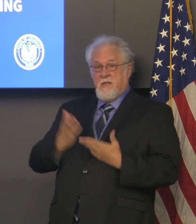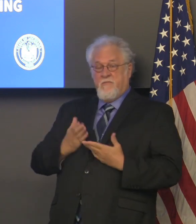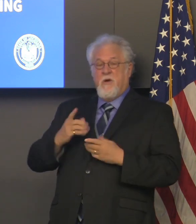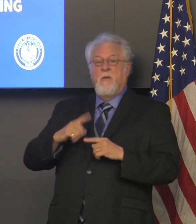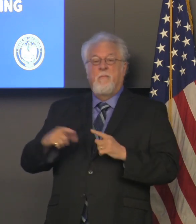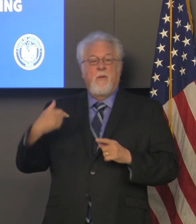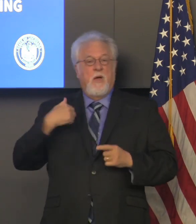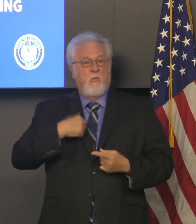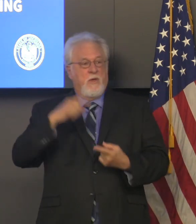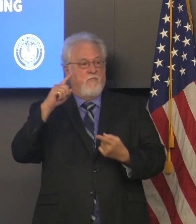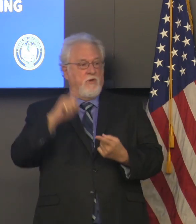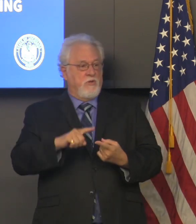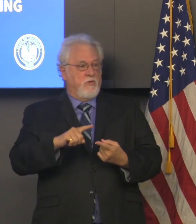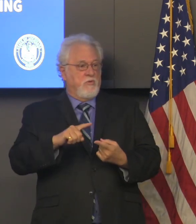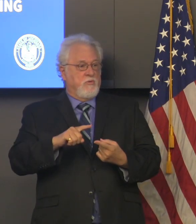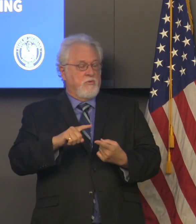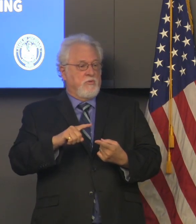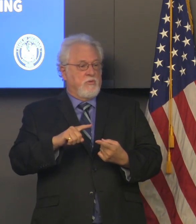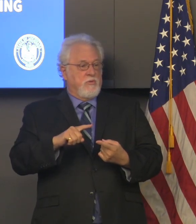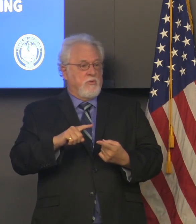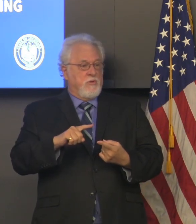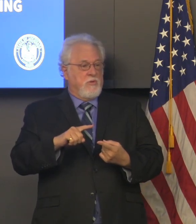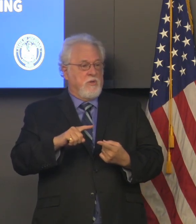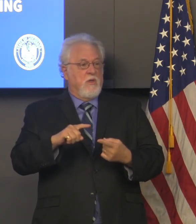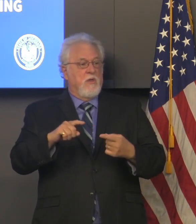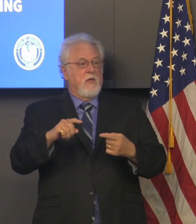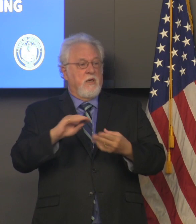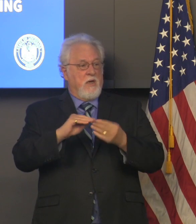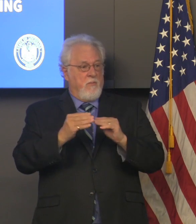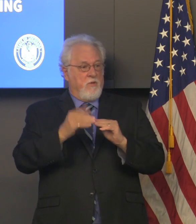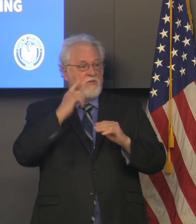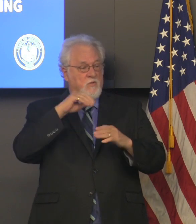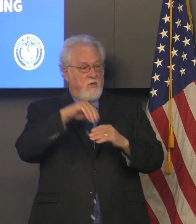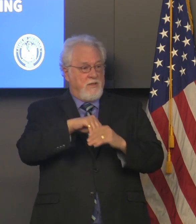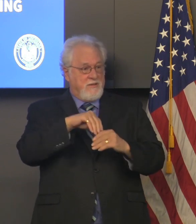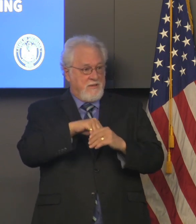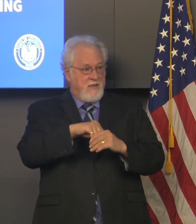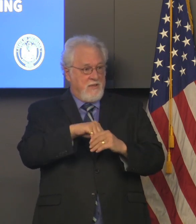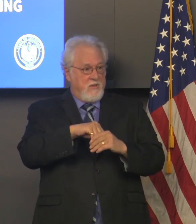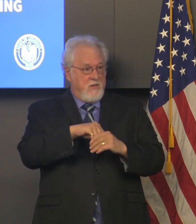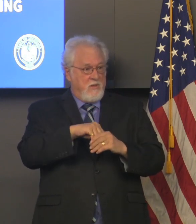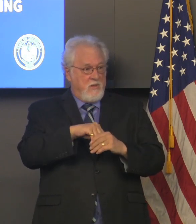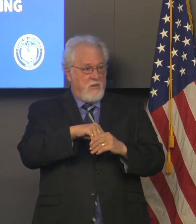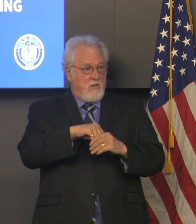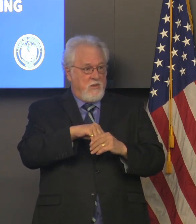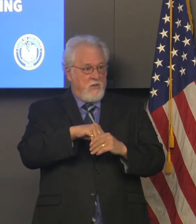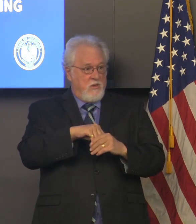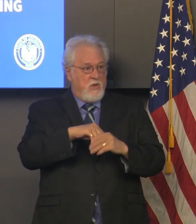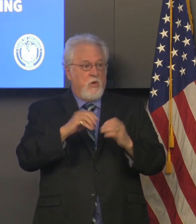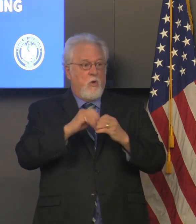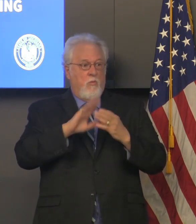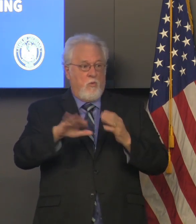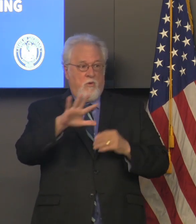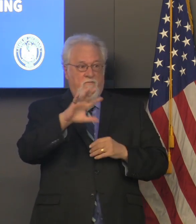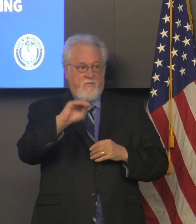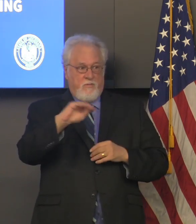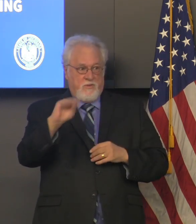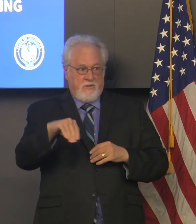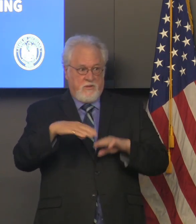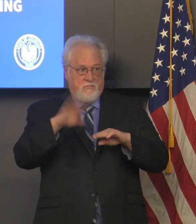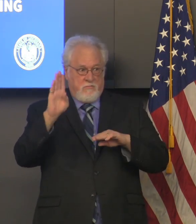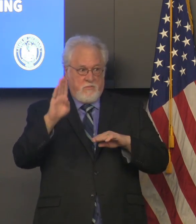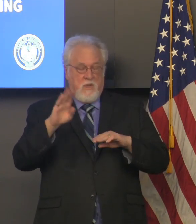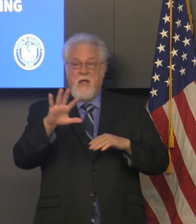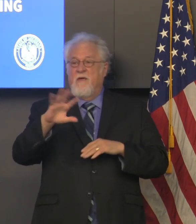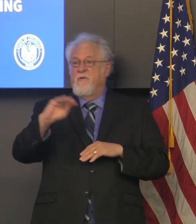we have reduced our capacity for indoor dining to no more than 50%. And the